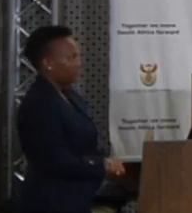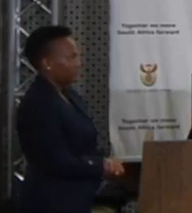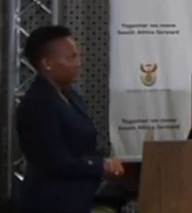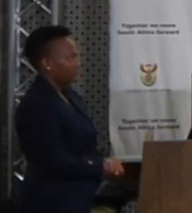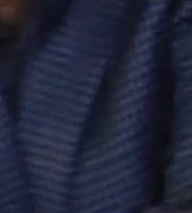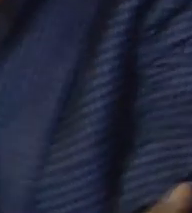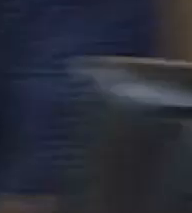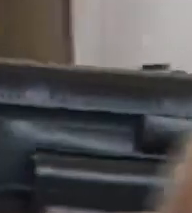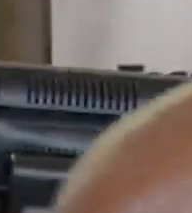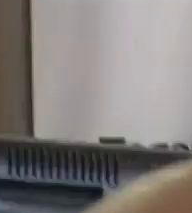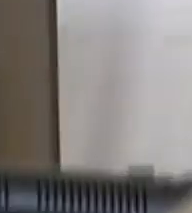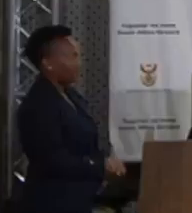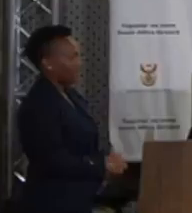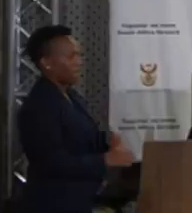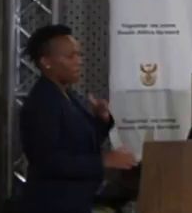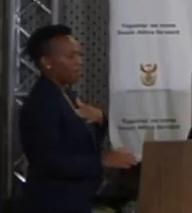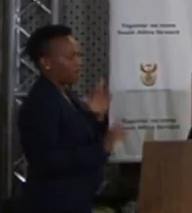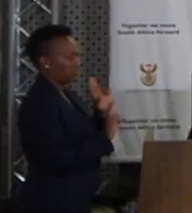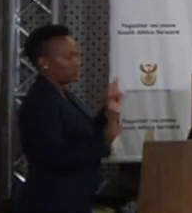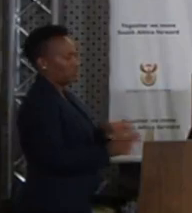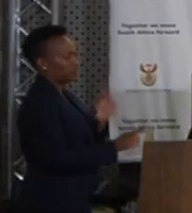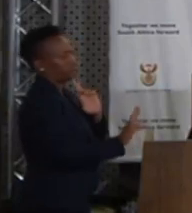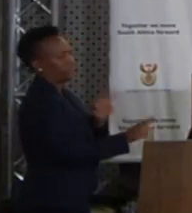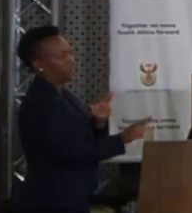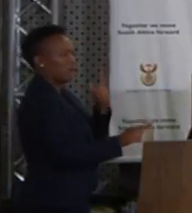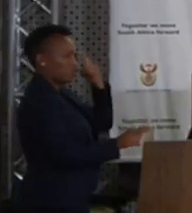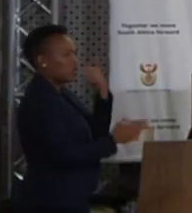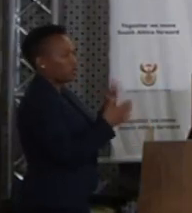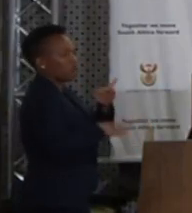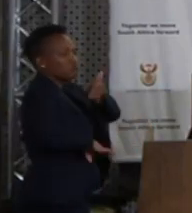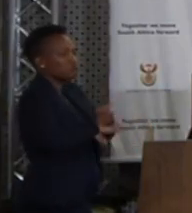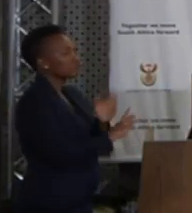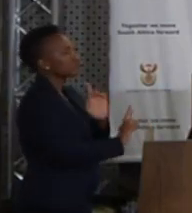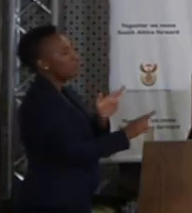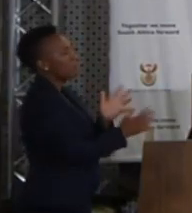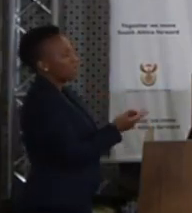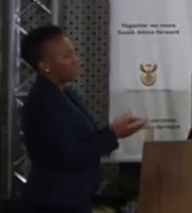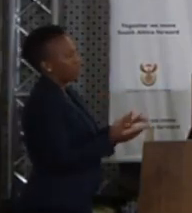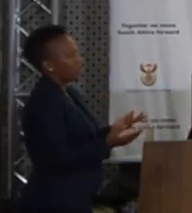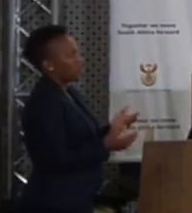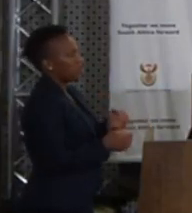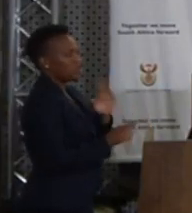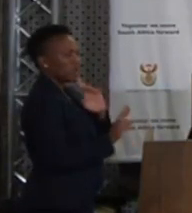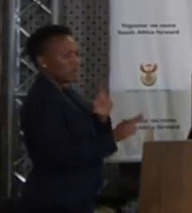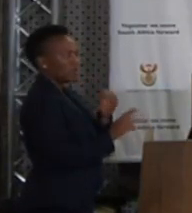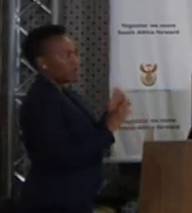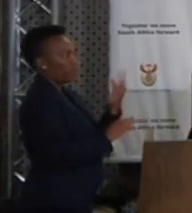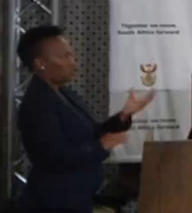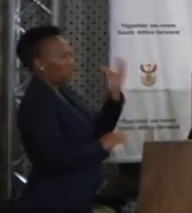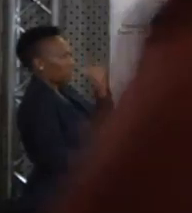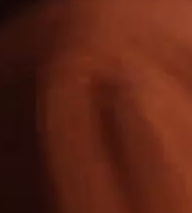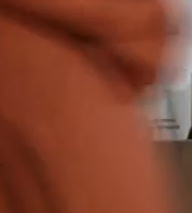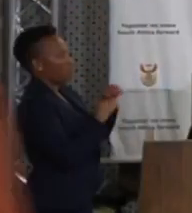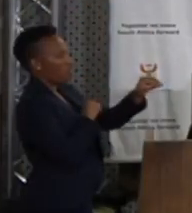Yeah, no, it's a very short answer, so I thought I could do it from there. I could hear from the journalist who asked about the movement of goods, saying